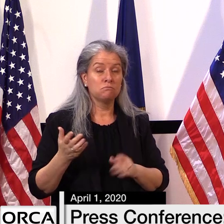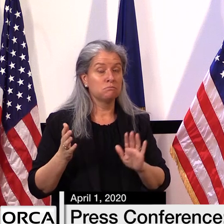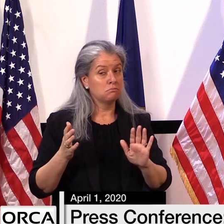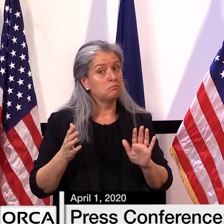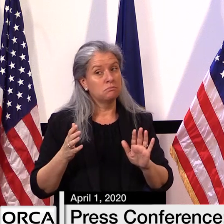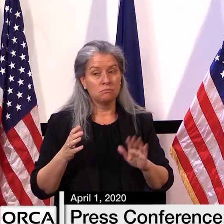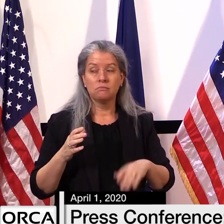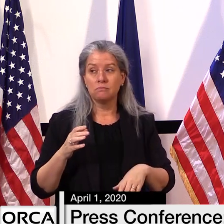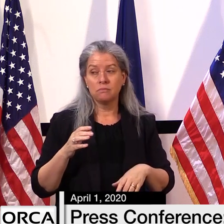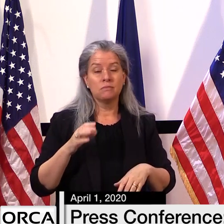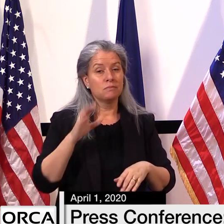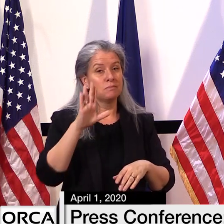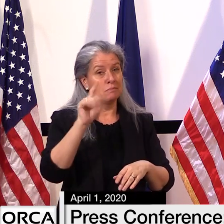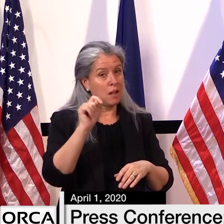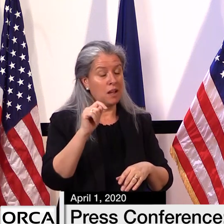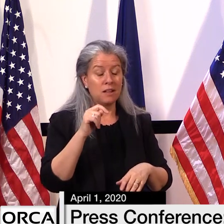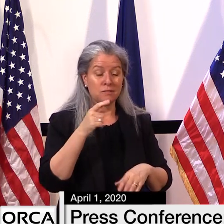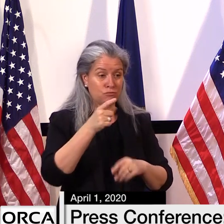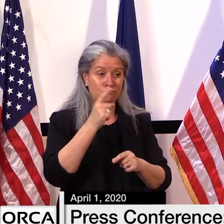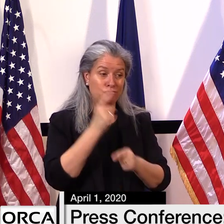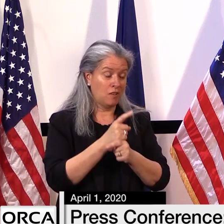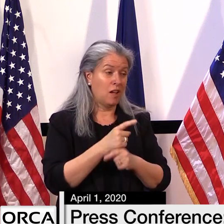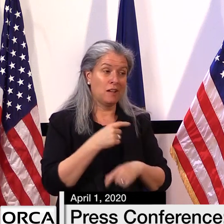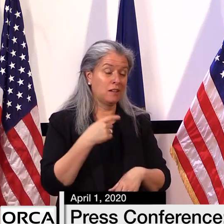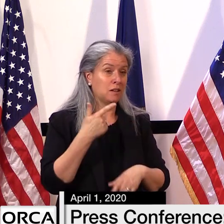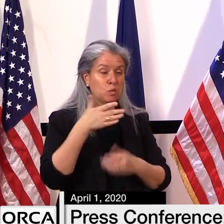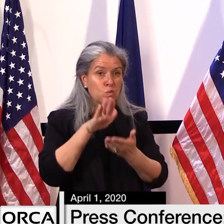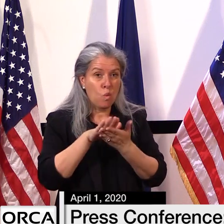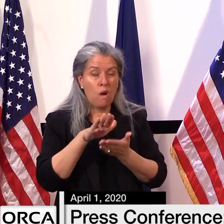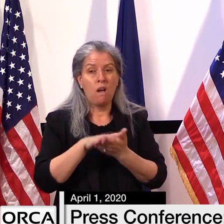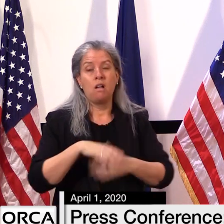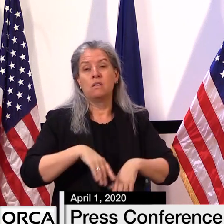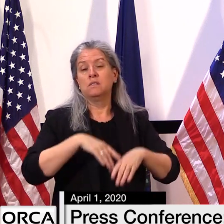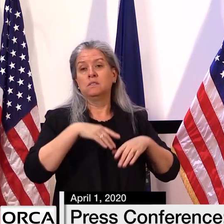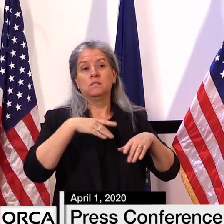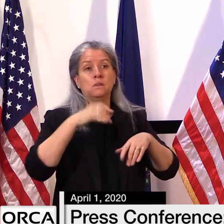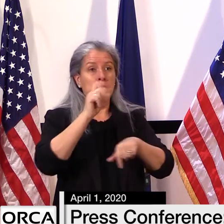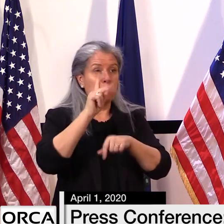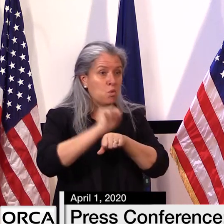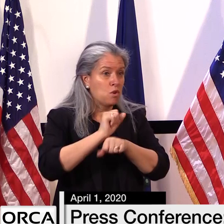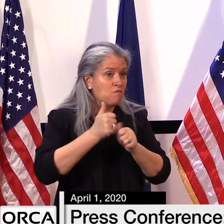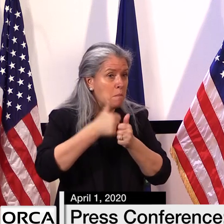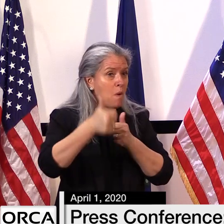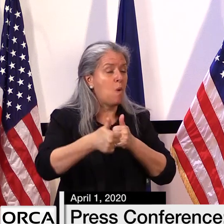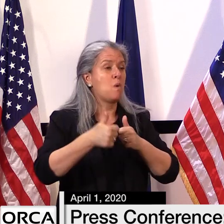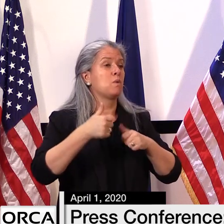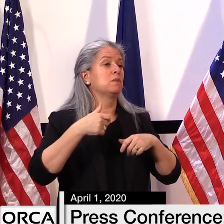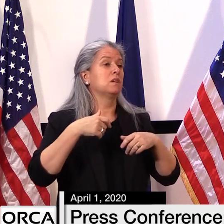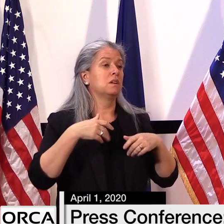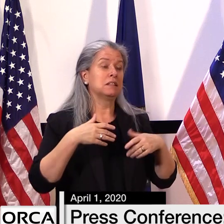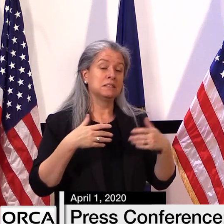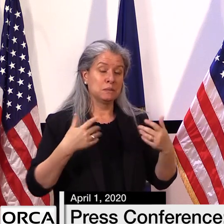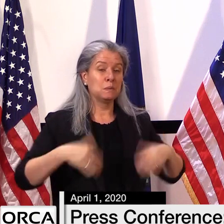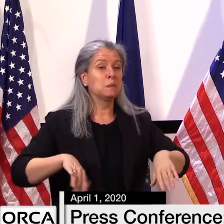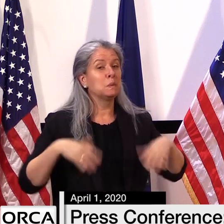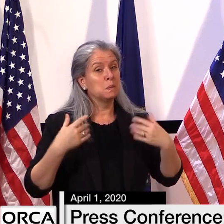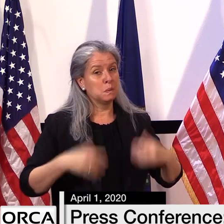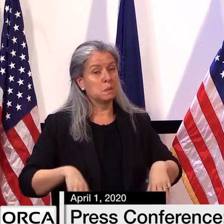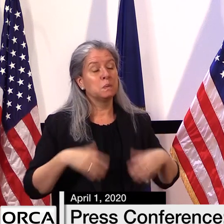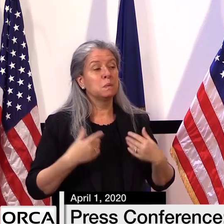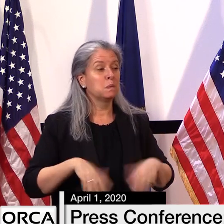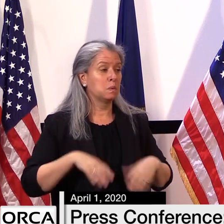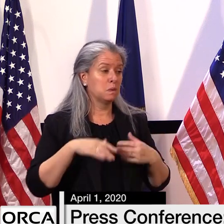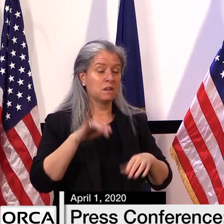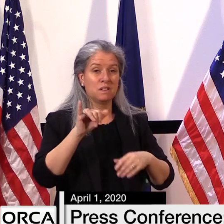but with what we're asking of schools and so forth, it's going to be a remote learning, and that's going to